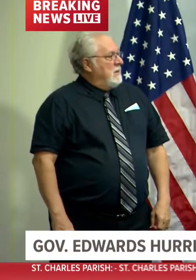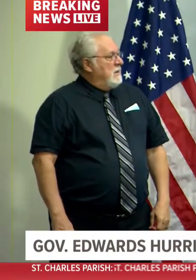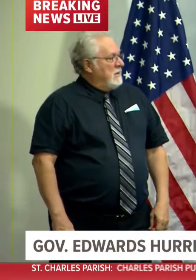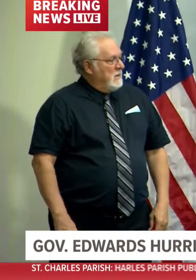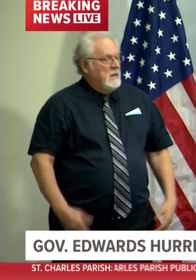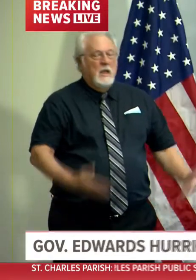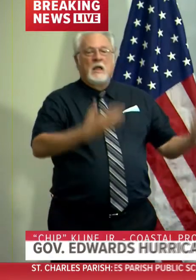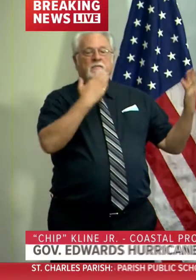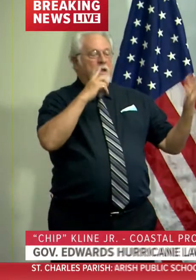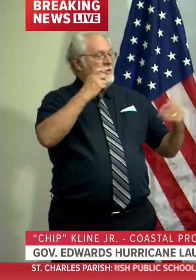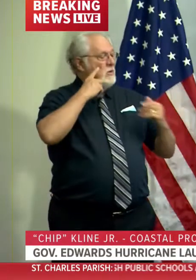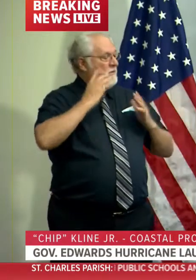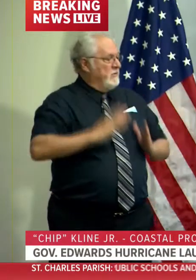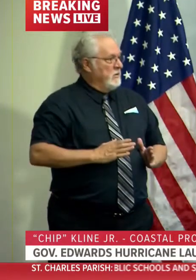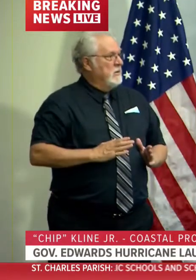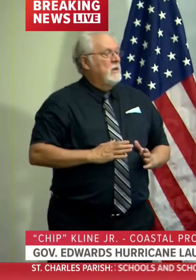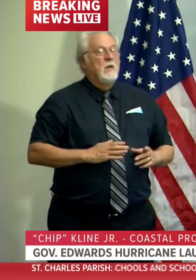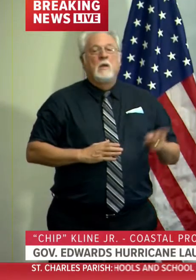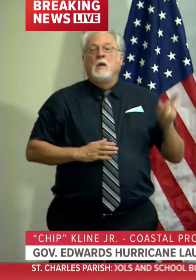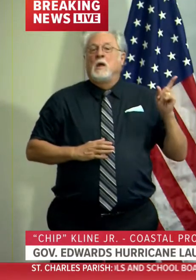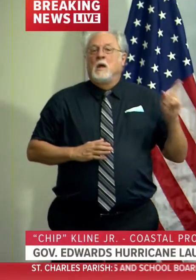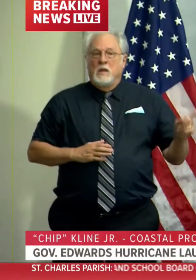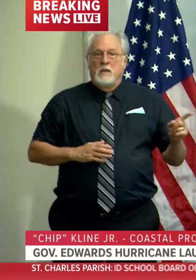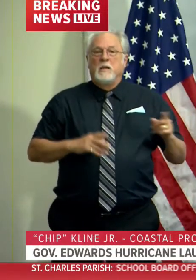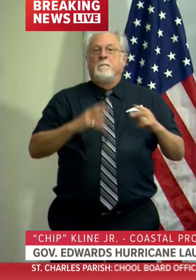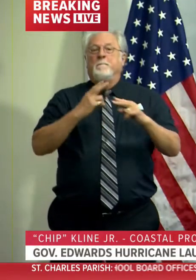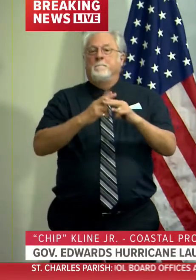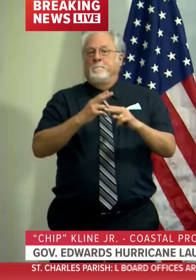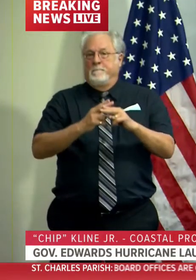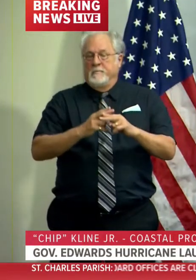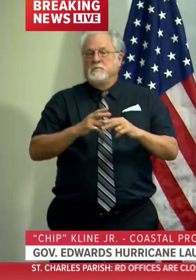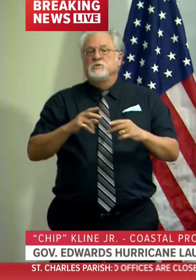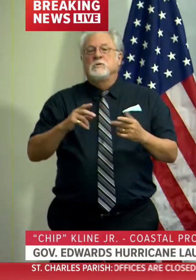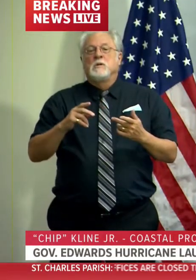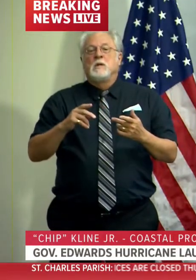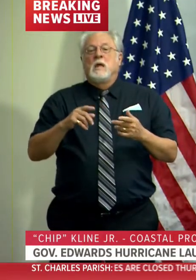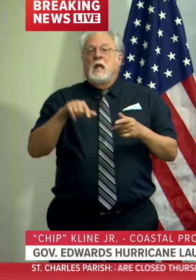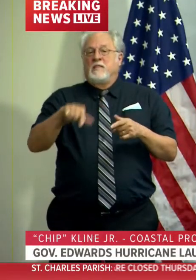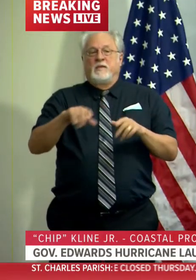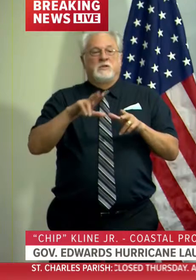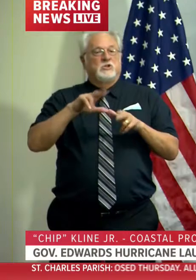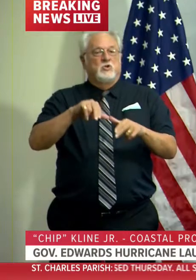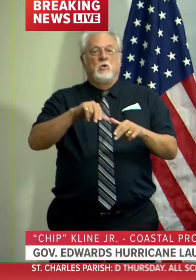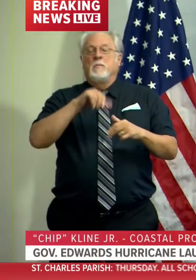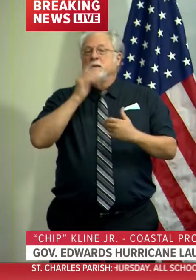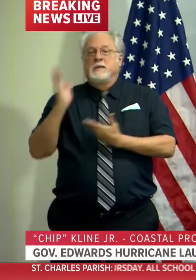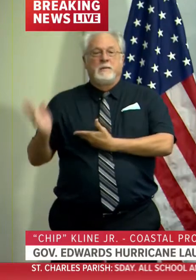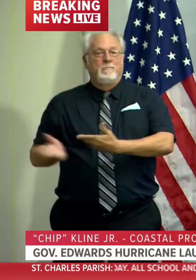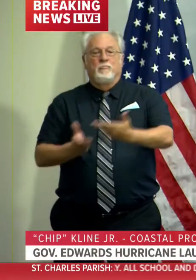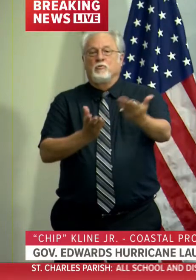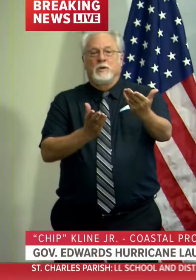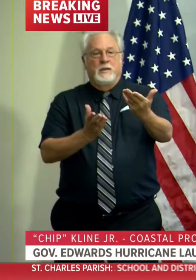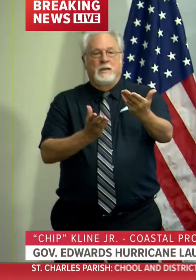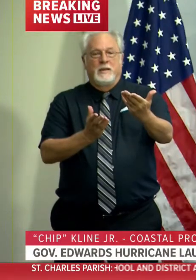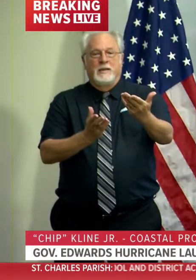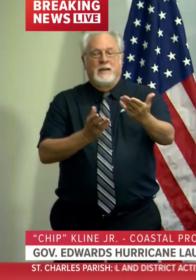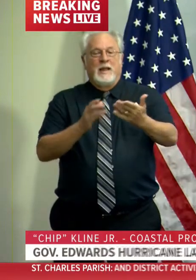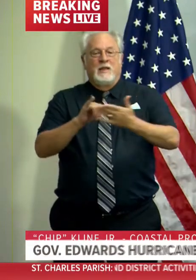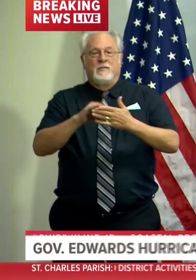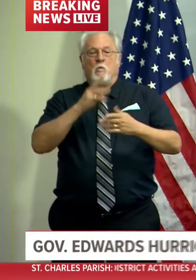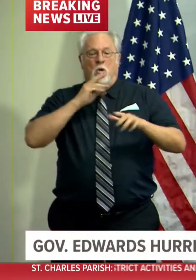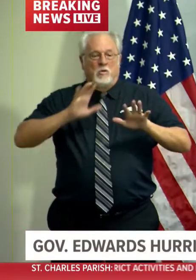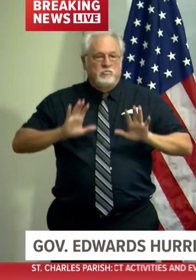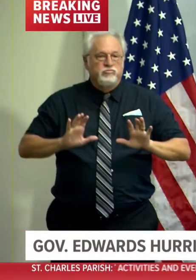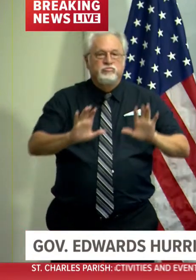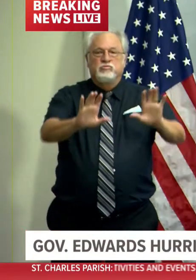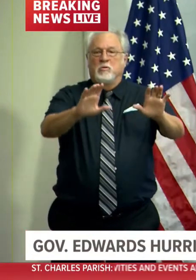Well, thank you, Governor. As the Governor has alluded to in his opening comments, this storm did not bring the storm surge that